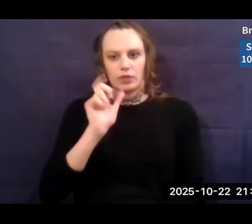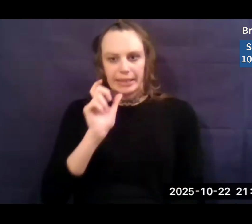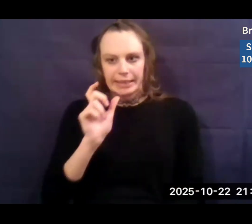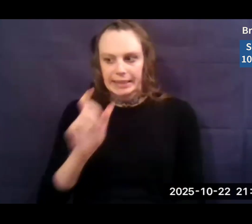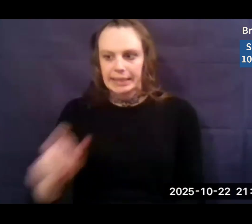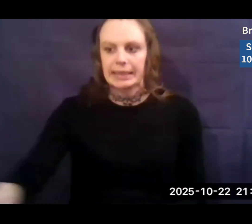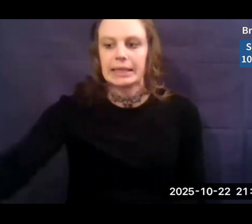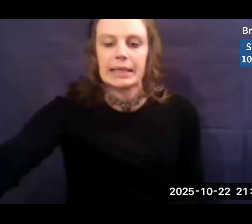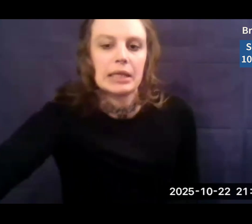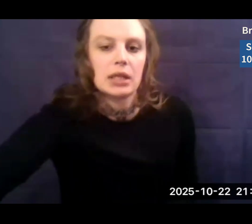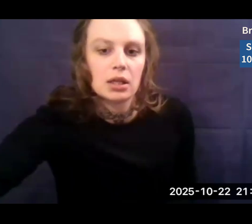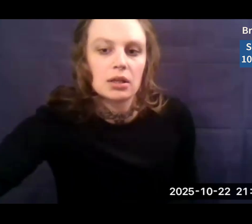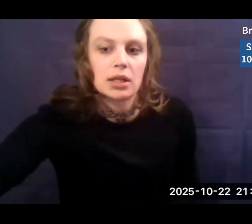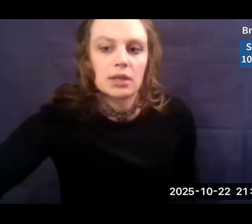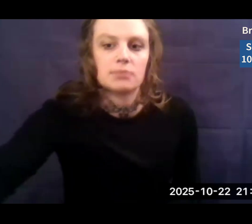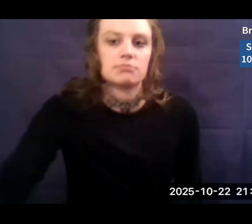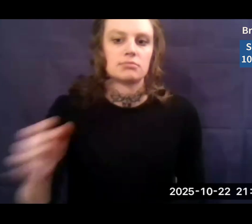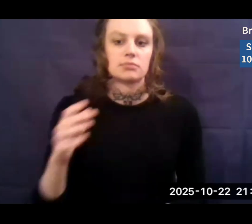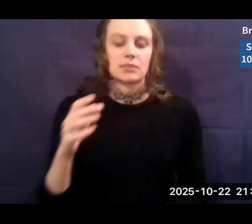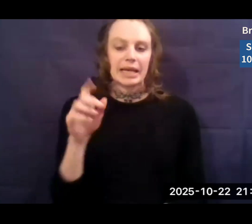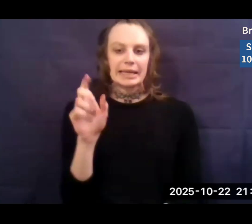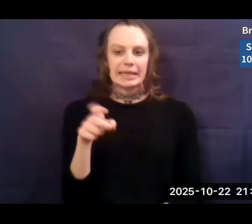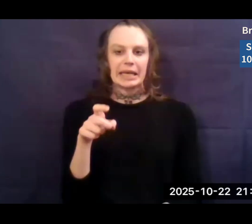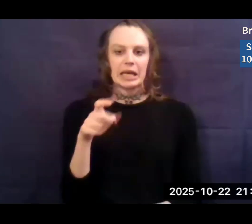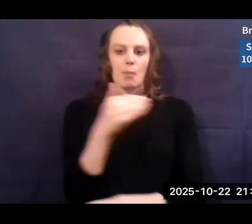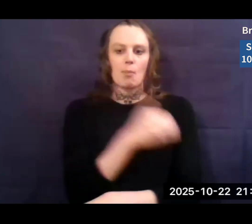and needed a power greater than myself.